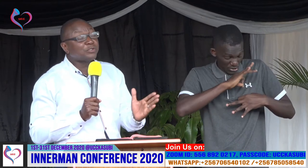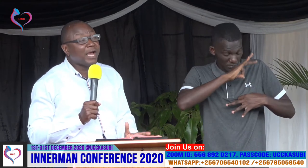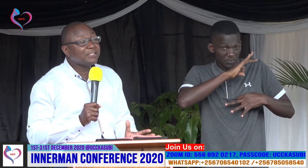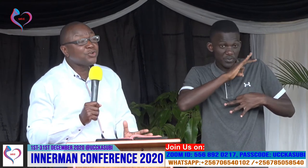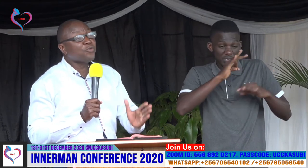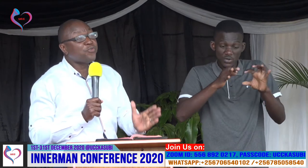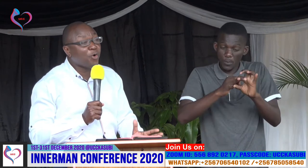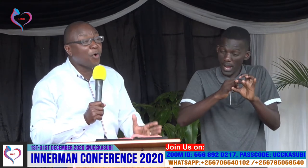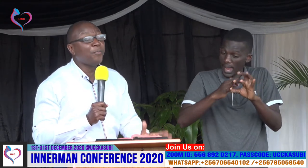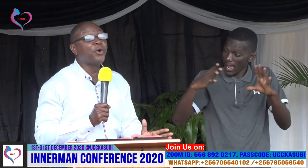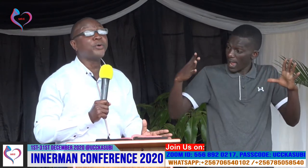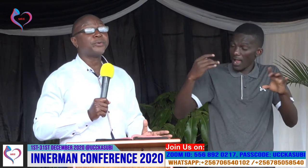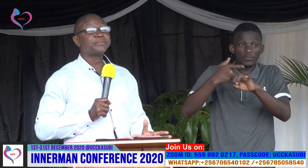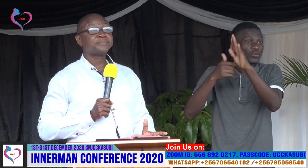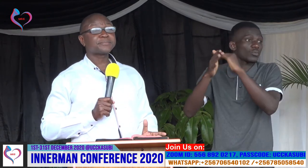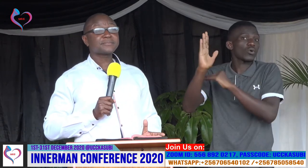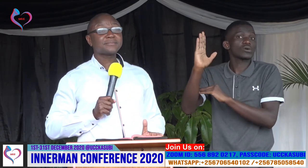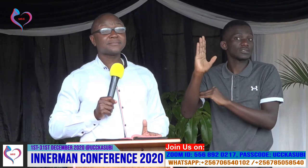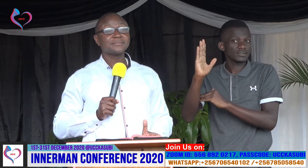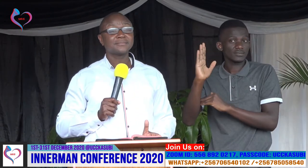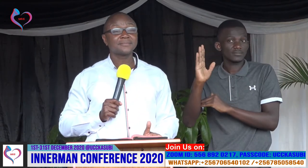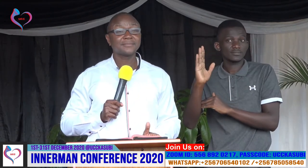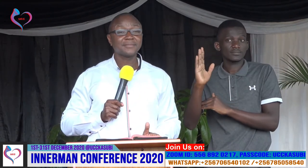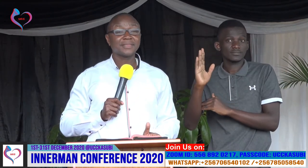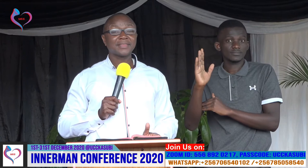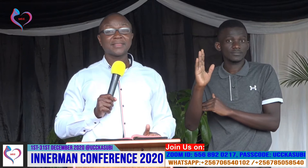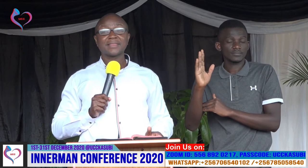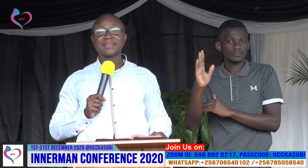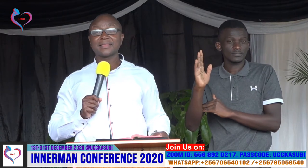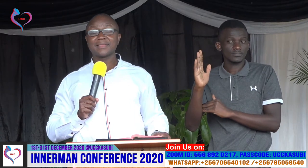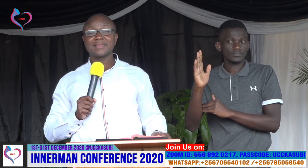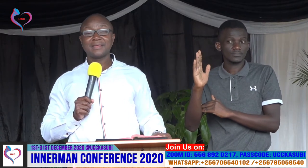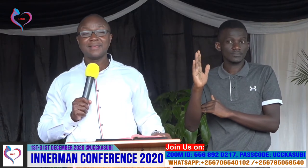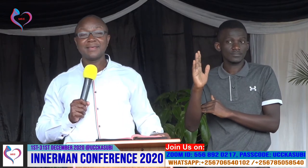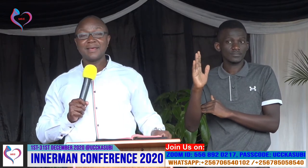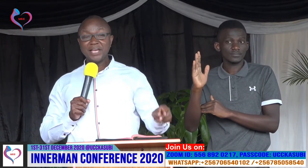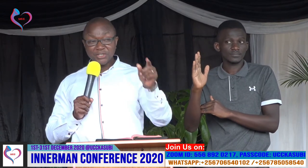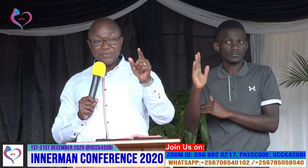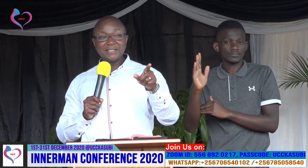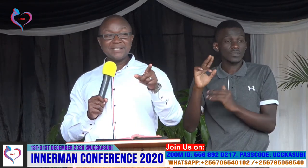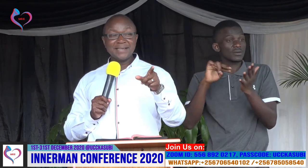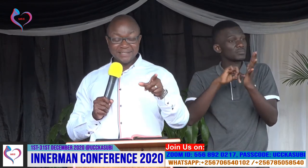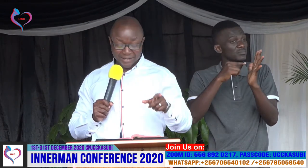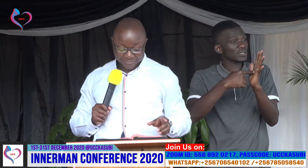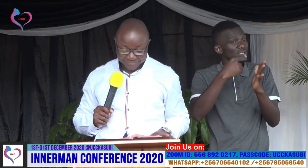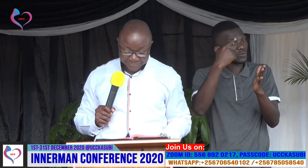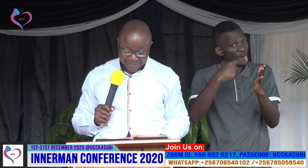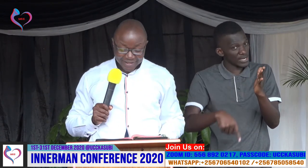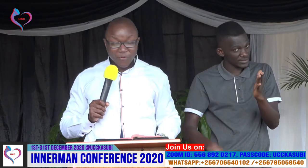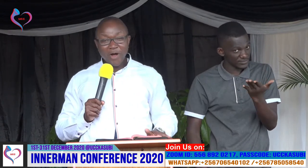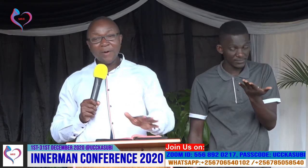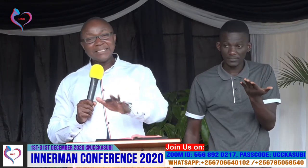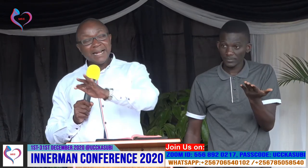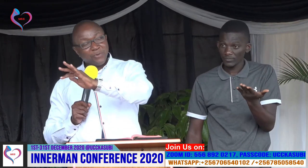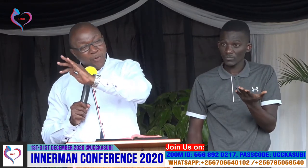when your spiritual body or spiritual man separated with God. That